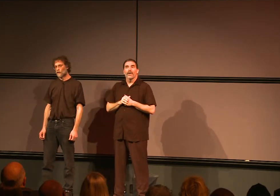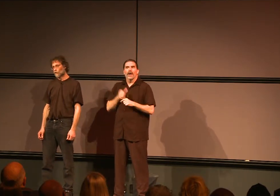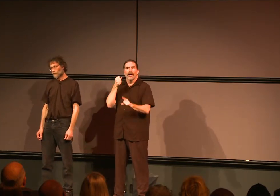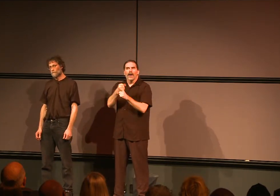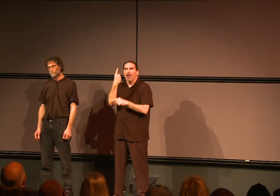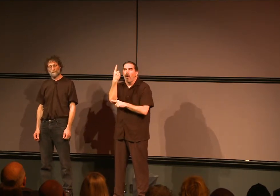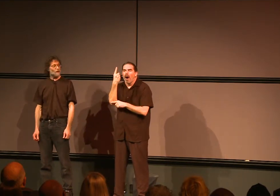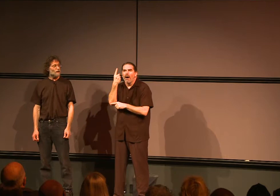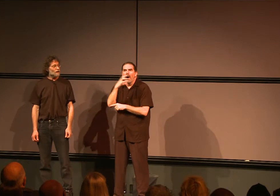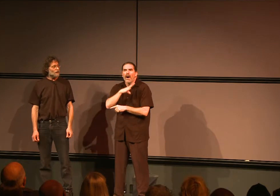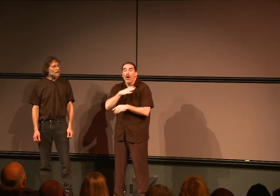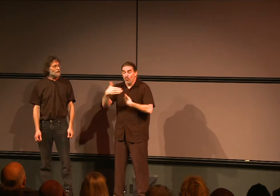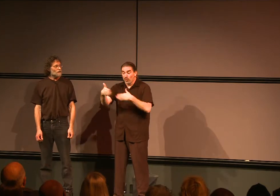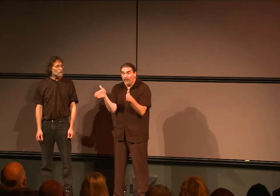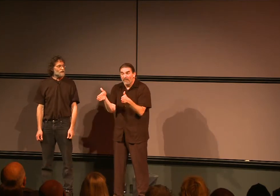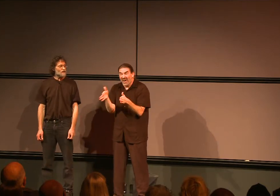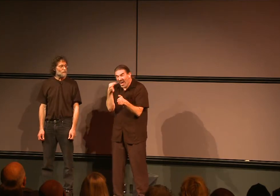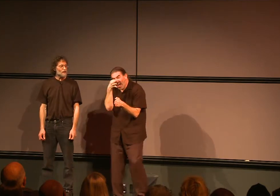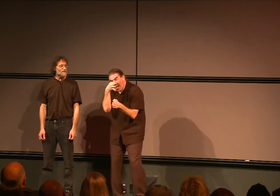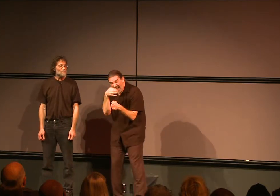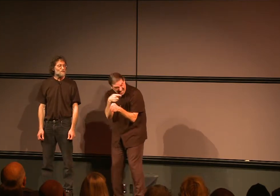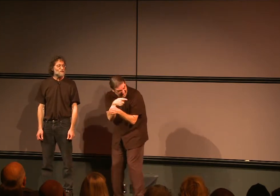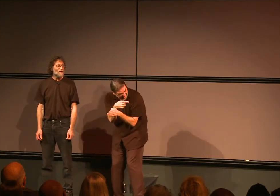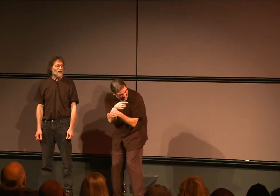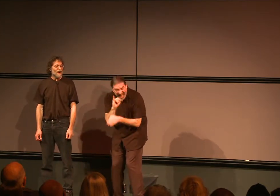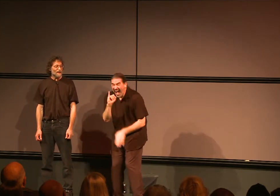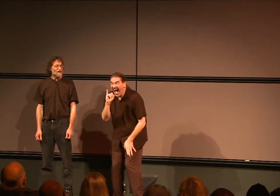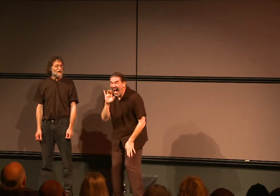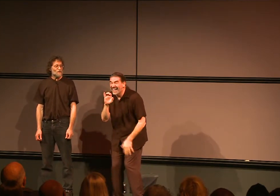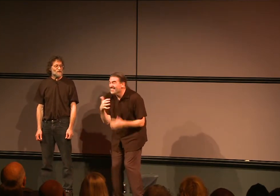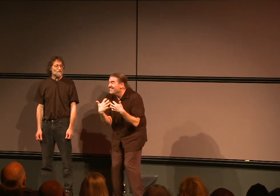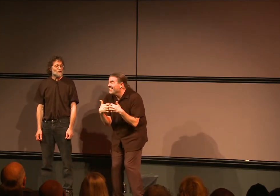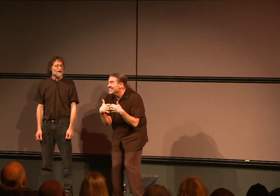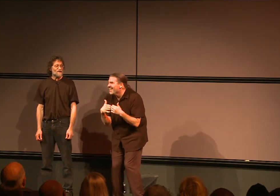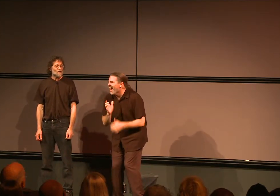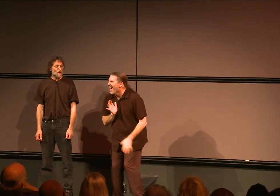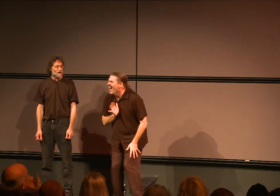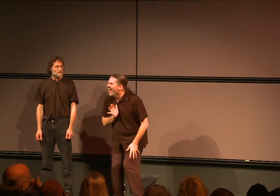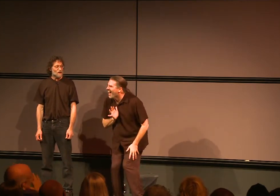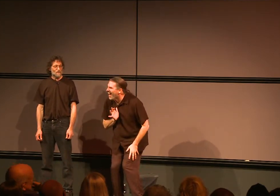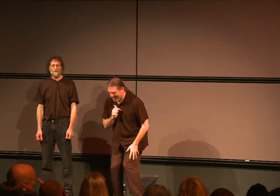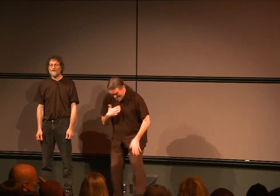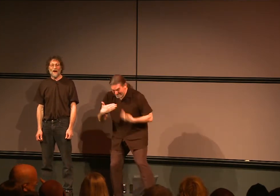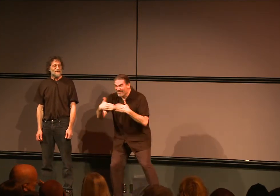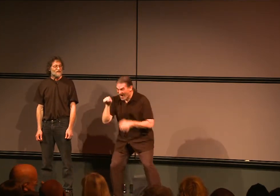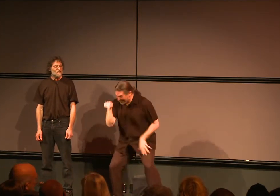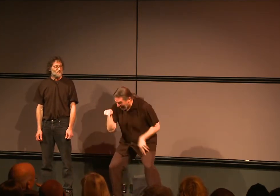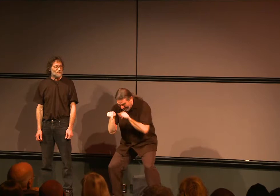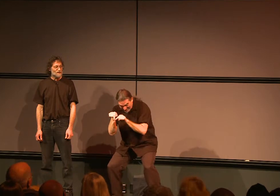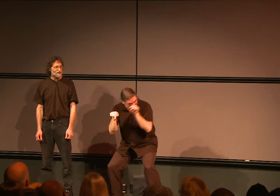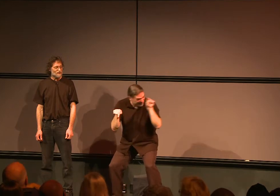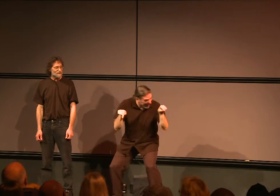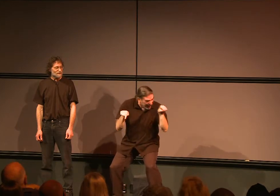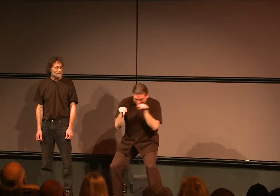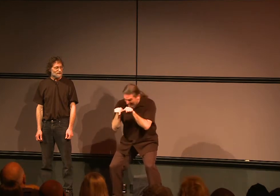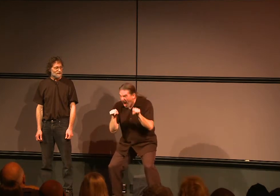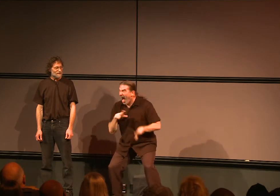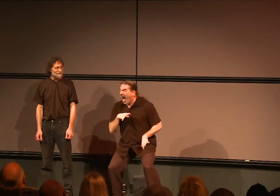room. And one time we had this room and it was right across from the ice machine.